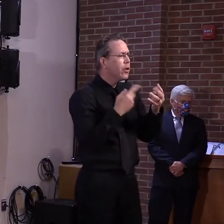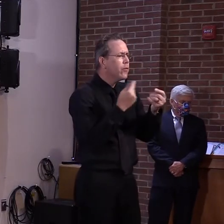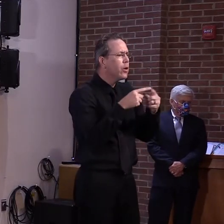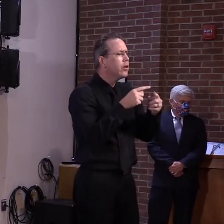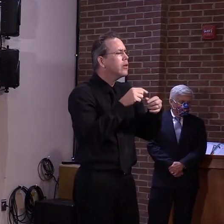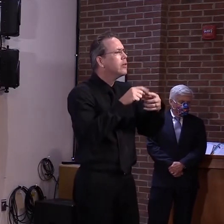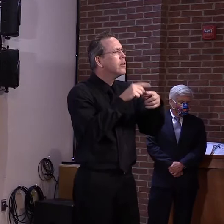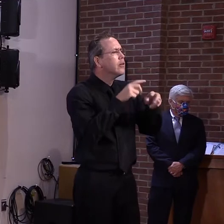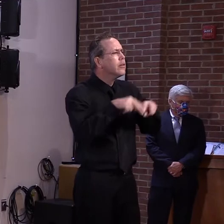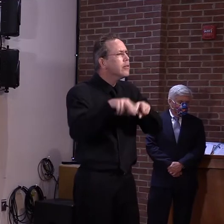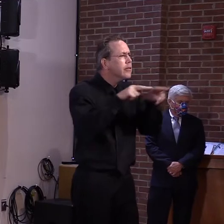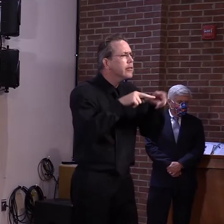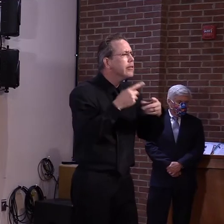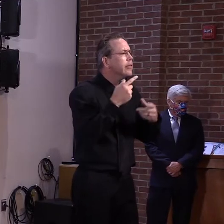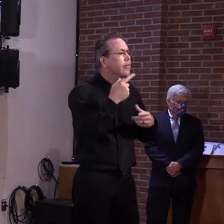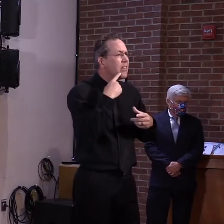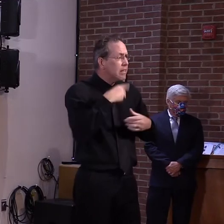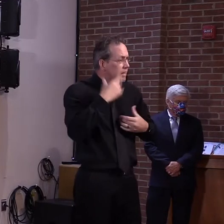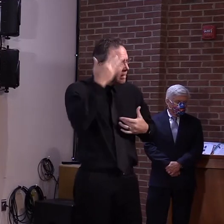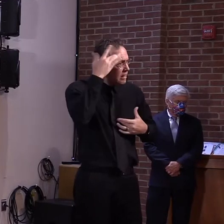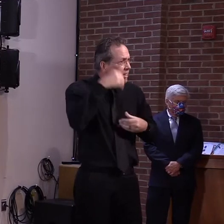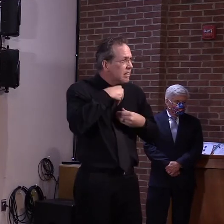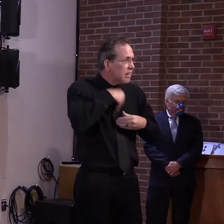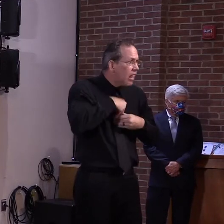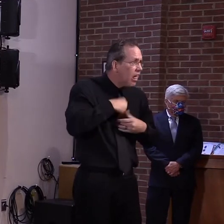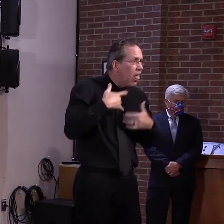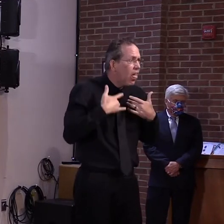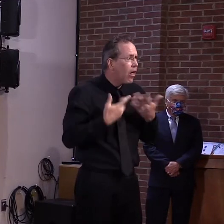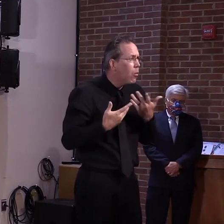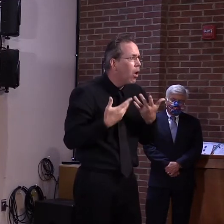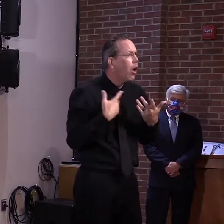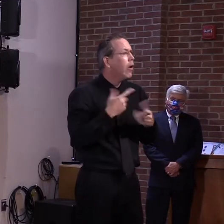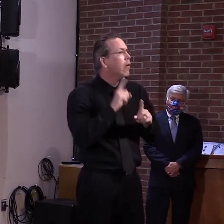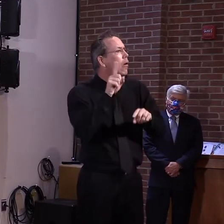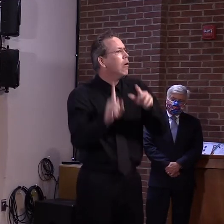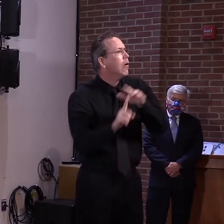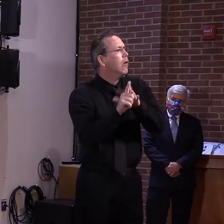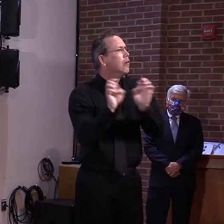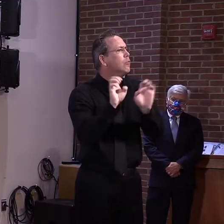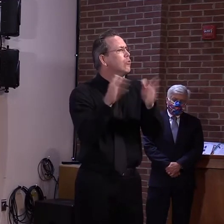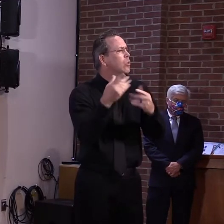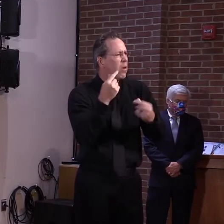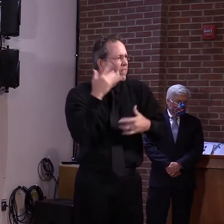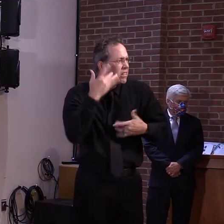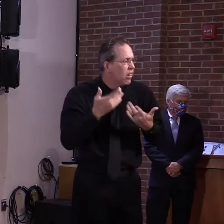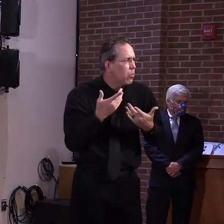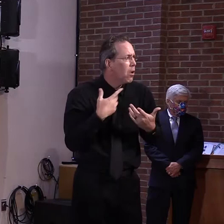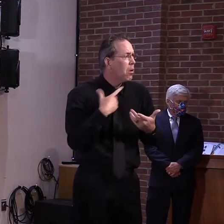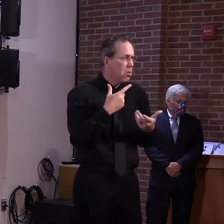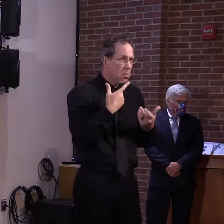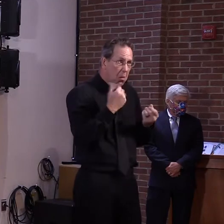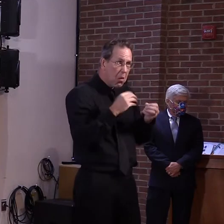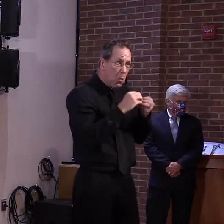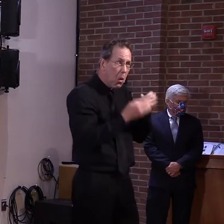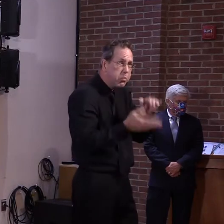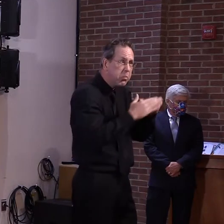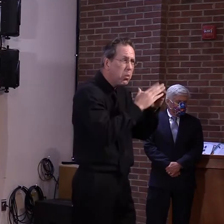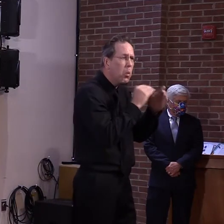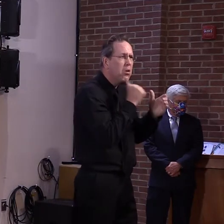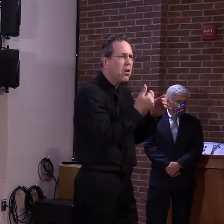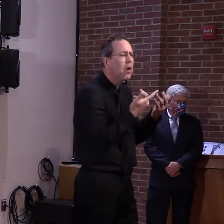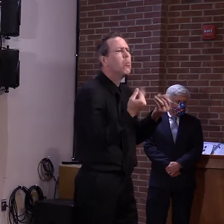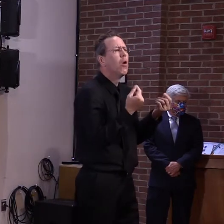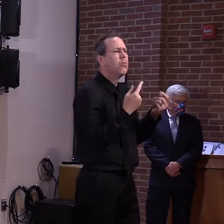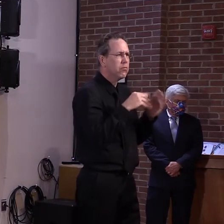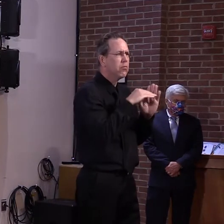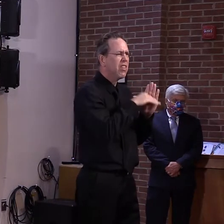people reporting to the emergency room or an urgent care facility with COVID-like illness. Those are well below our guardrail. Similarly, with the growth rate, we're